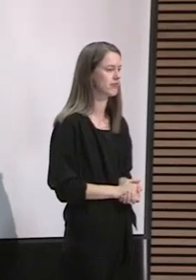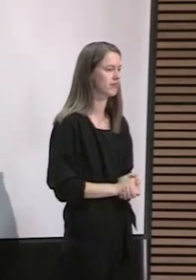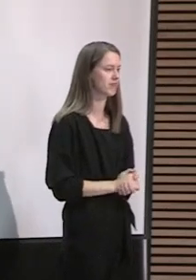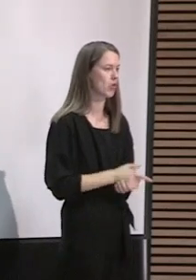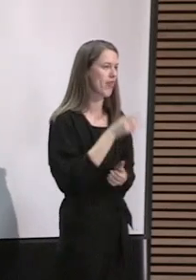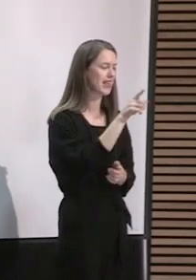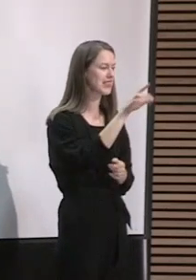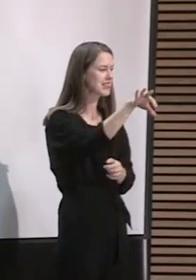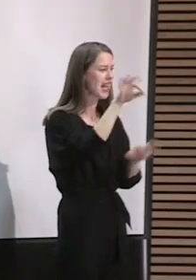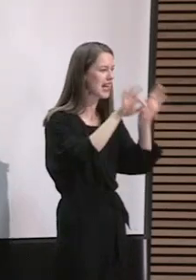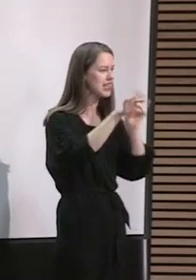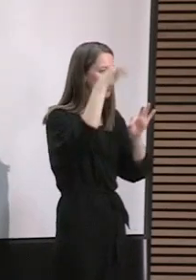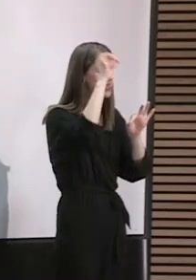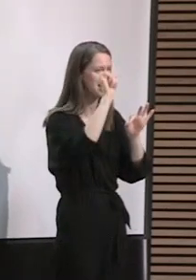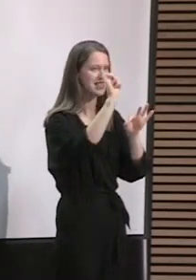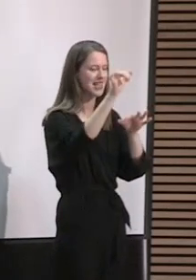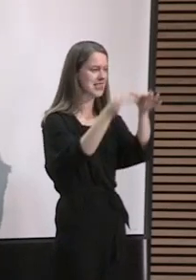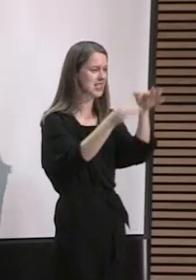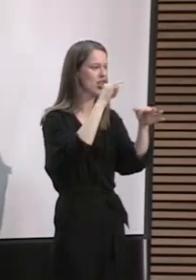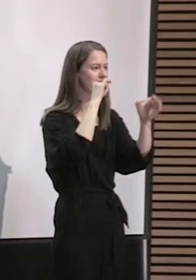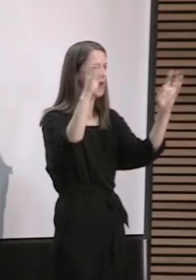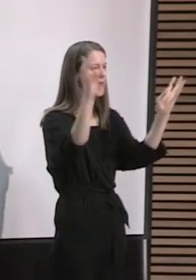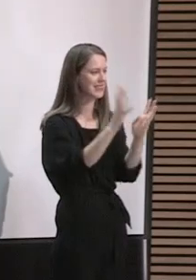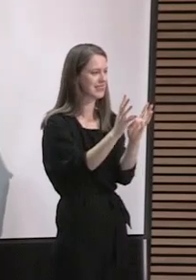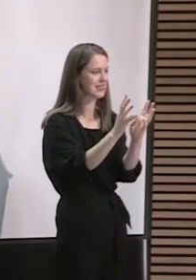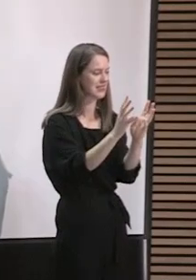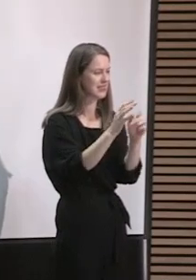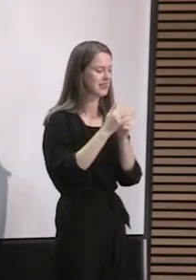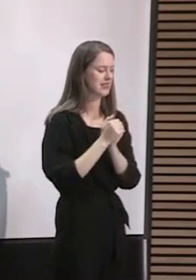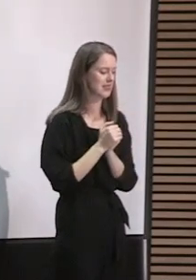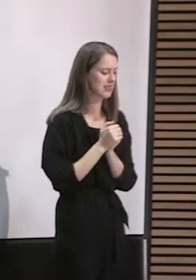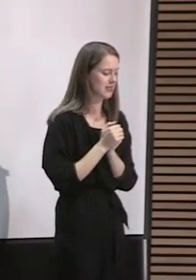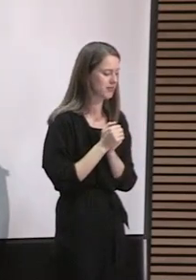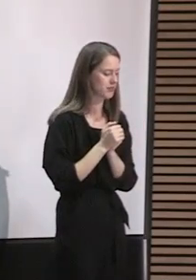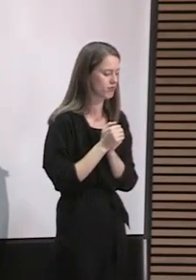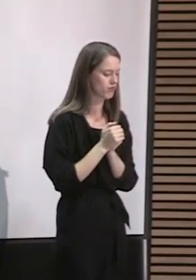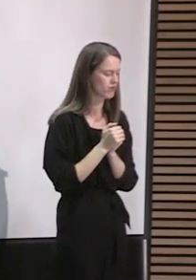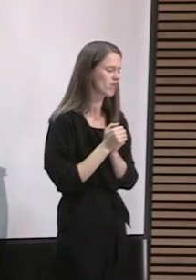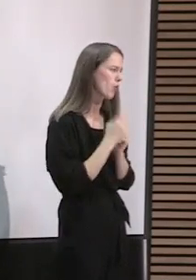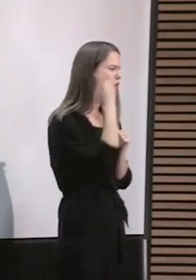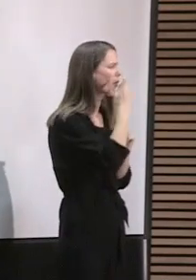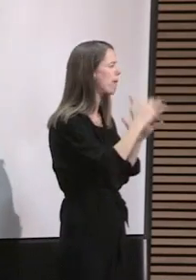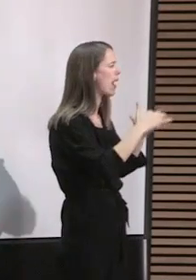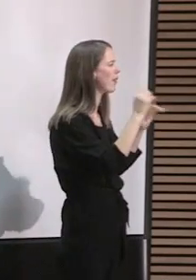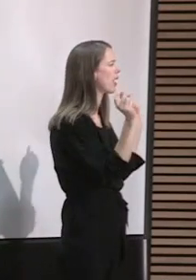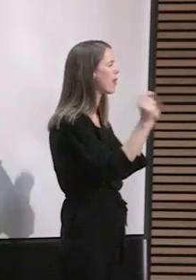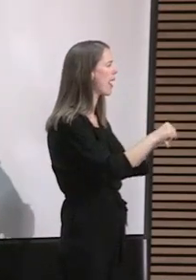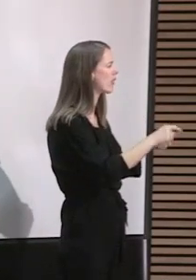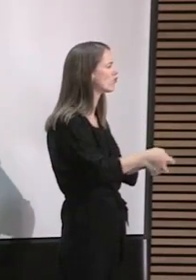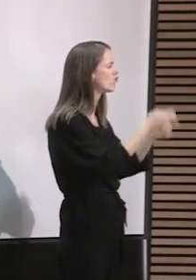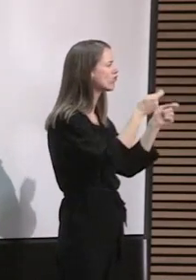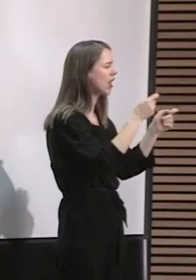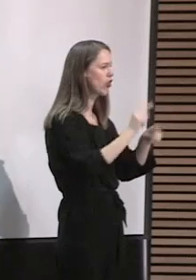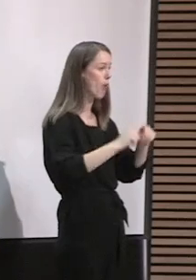for the Select Committee as to whether or not they choose to meet. This wasn't something in the discussions we had around bringing Parliament back. This wasn't something that was raised by